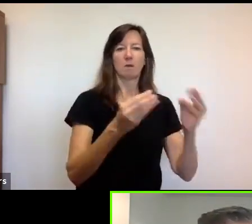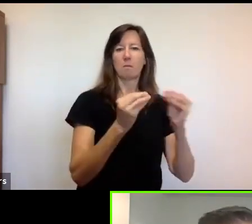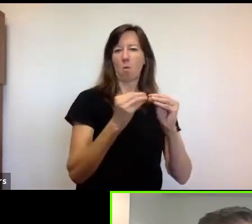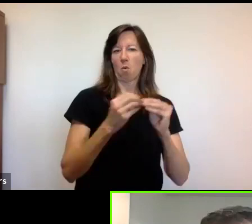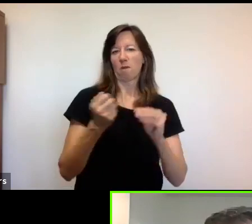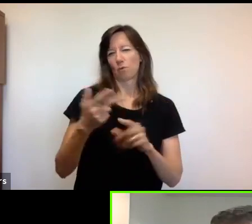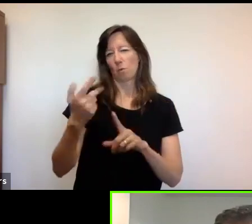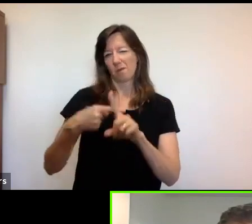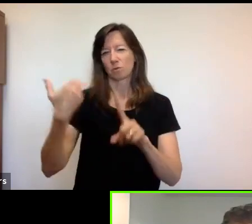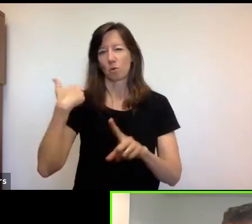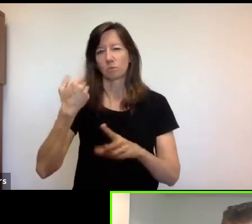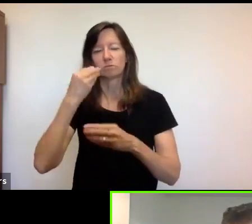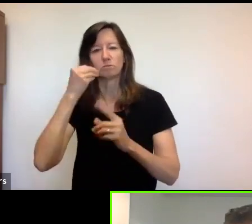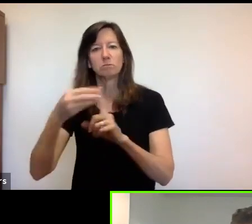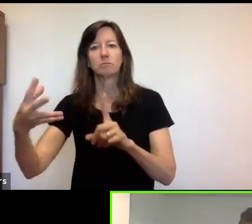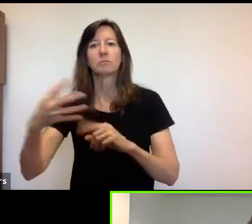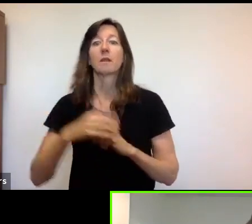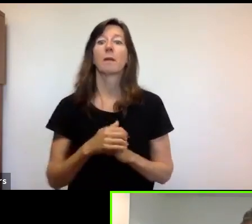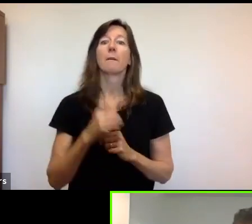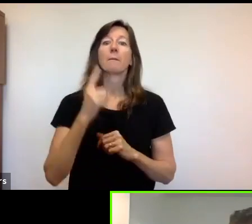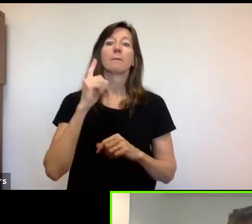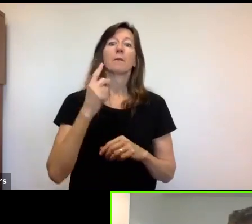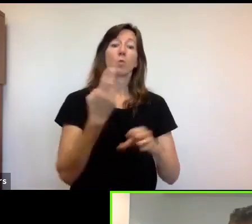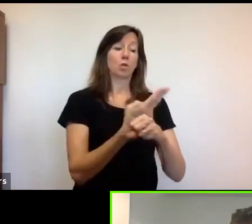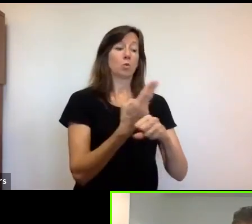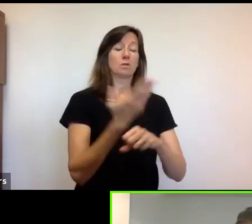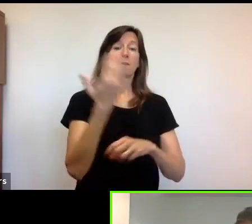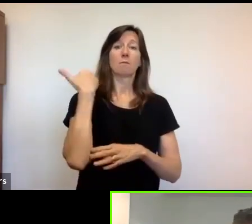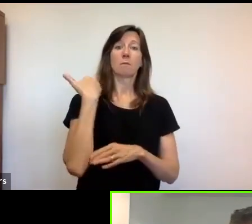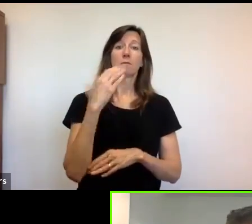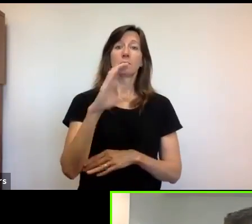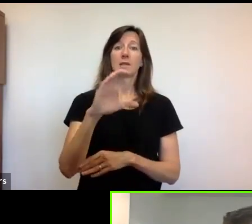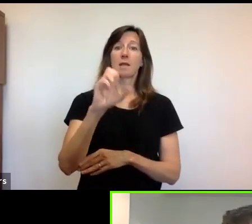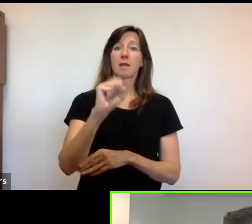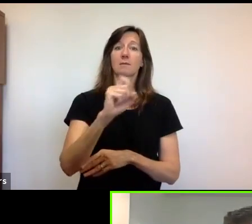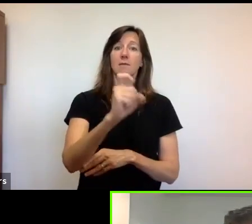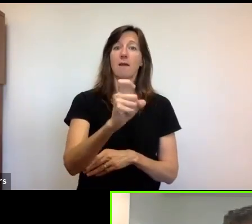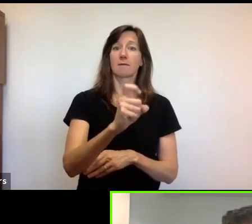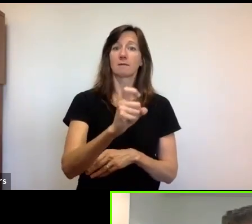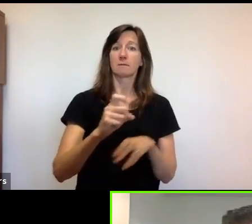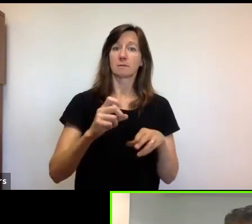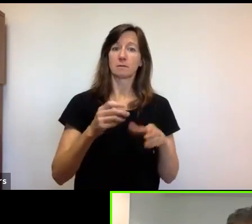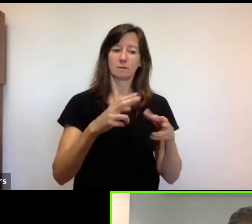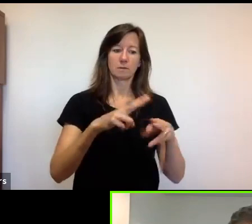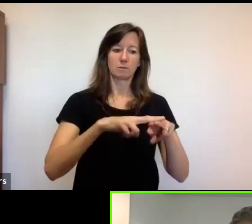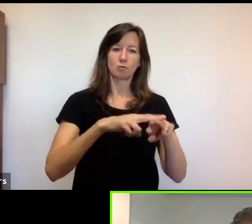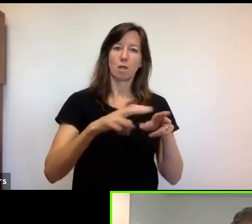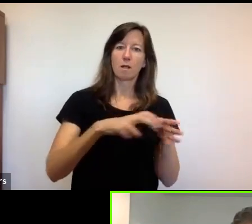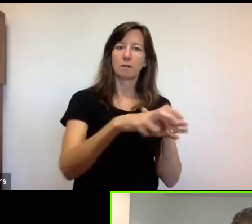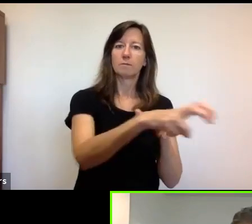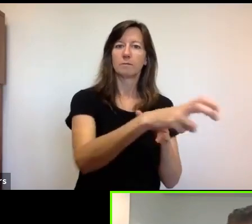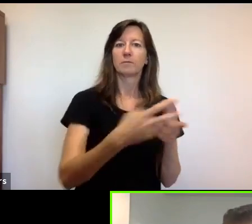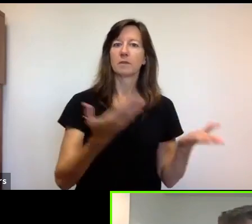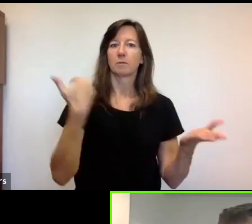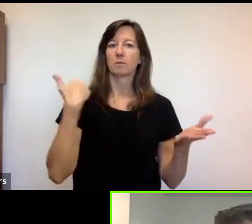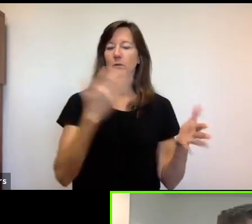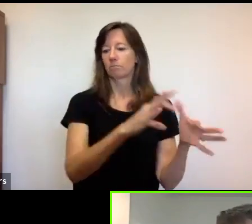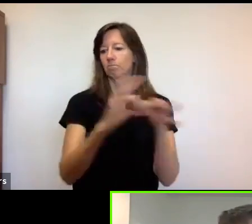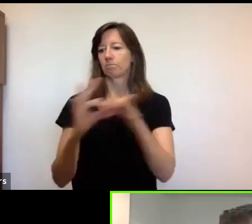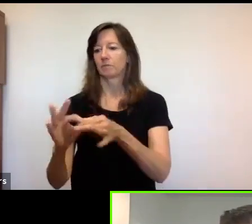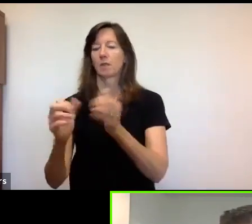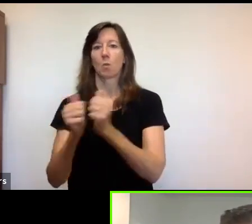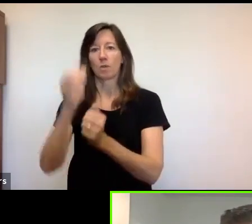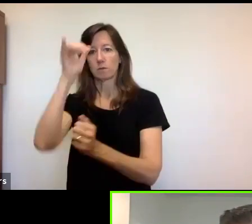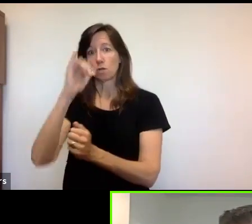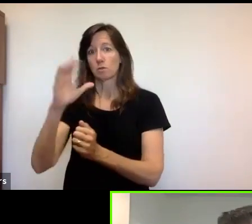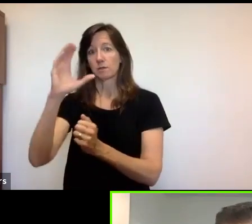project. We're utilizing the former CSX rail bed in the city and town of Poughkeepsie, connecting to the county's Dutchess Rail Trail in